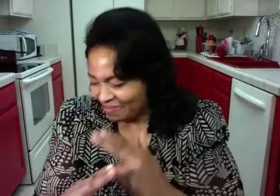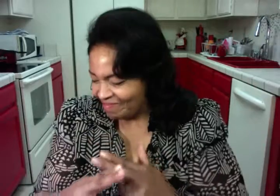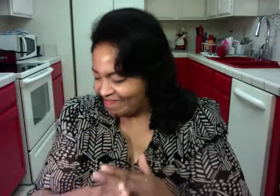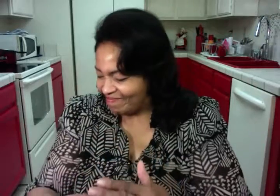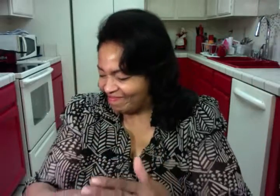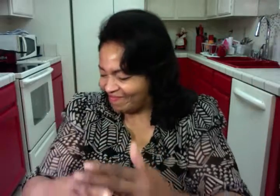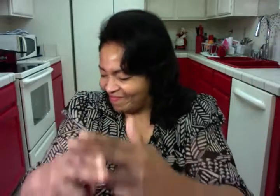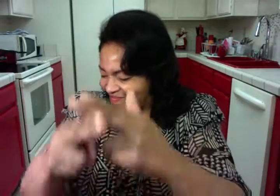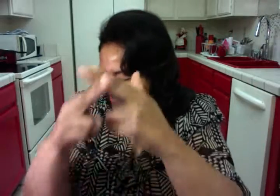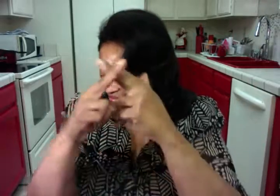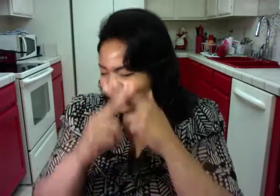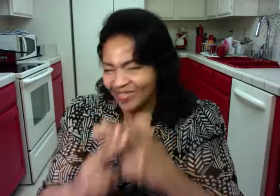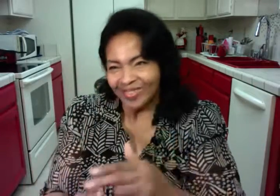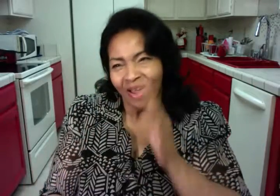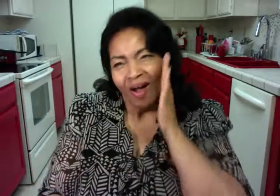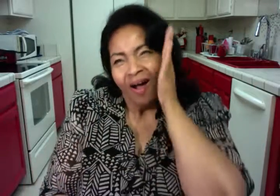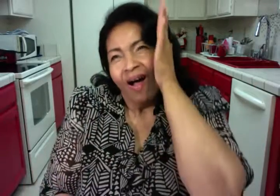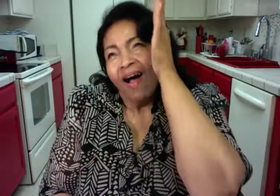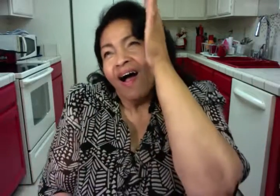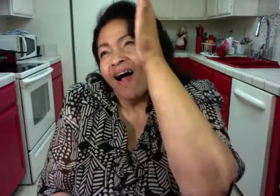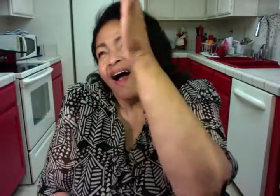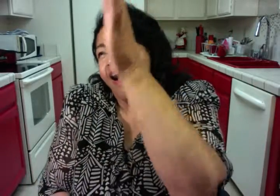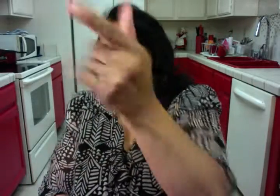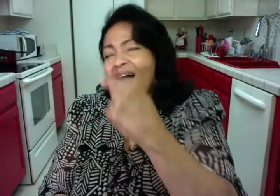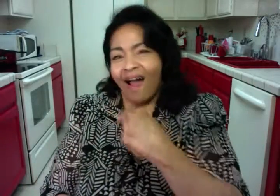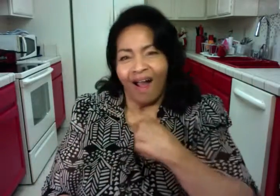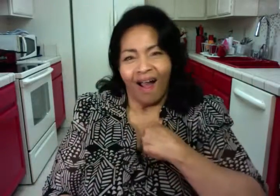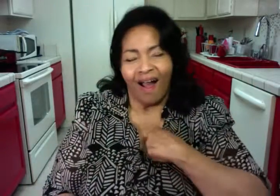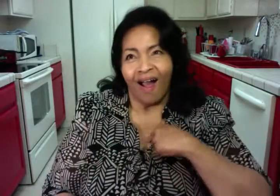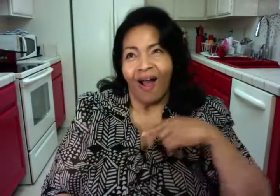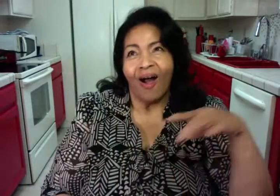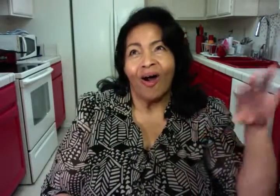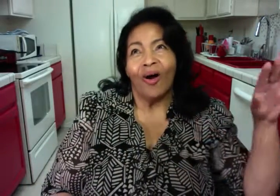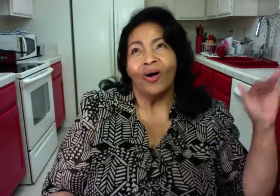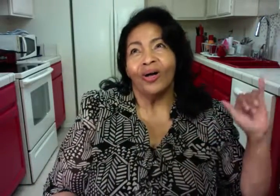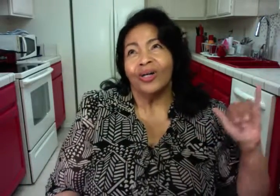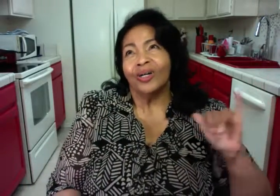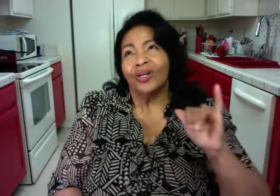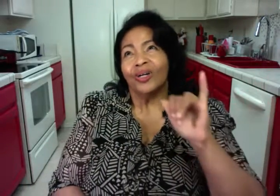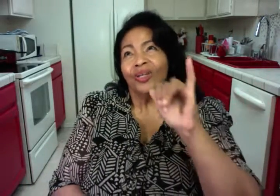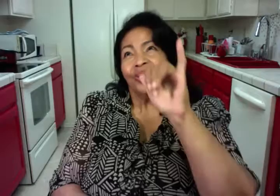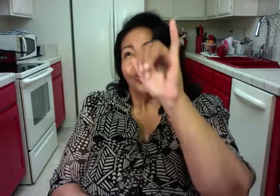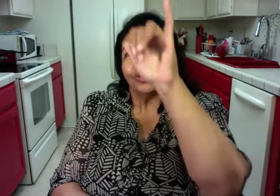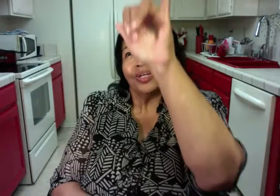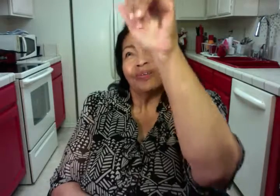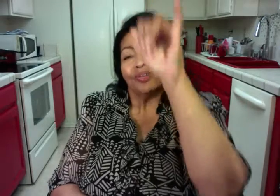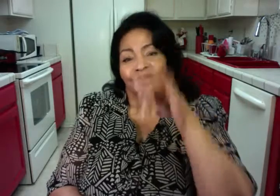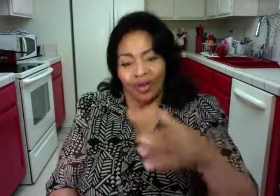someday we'll leave, I'll leave this earthly